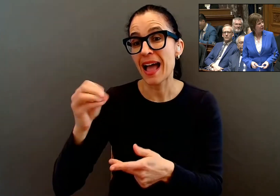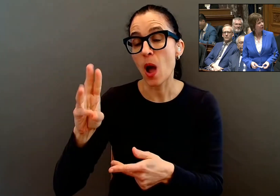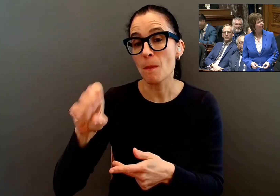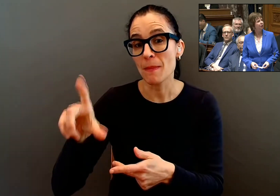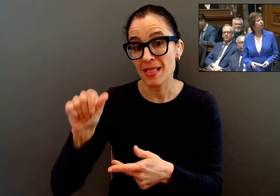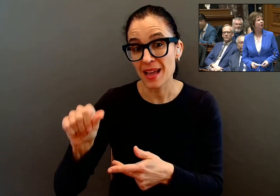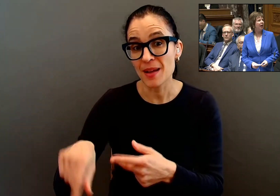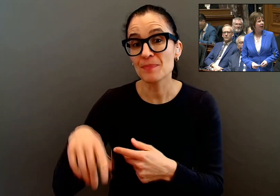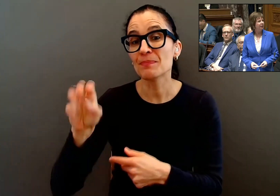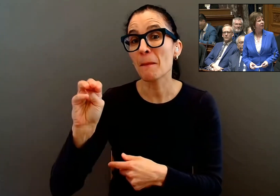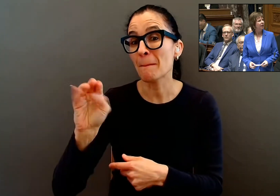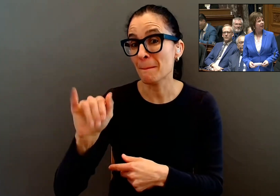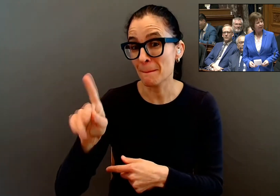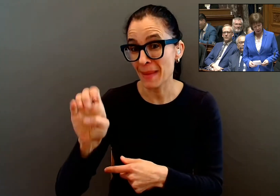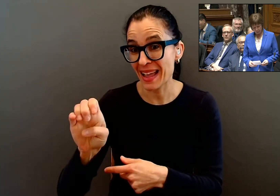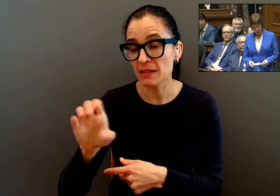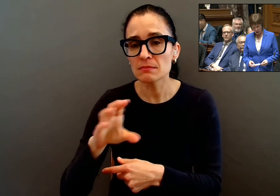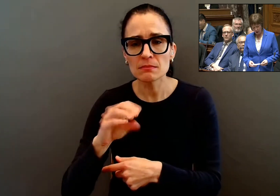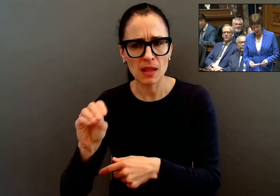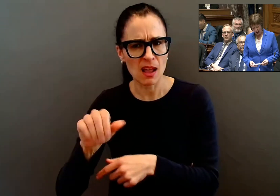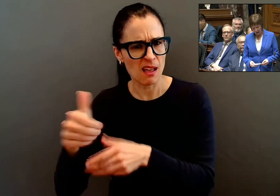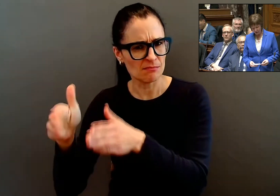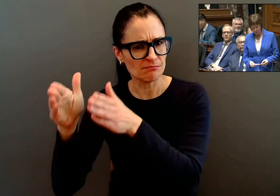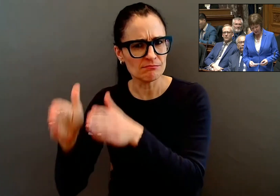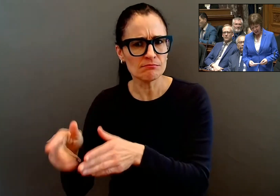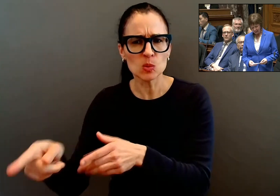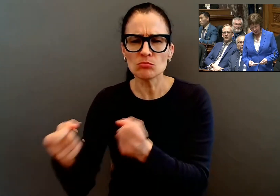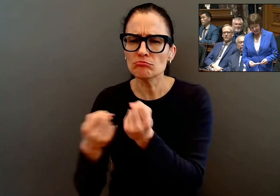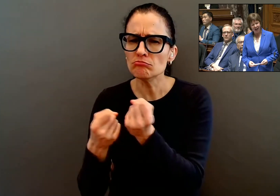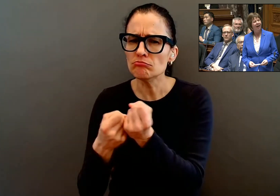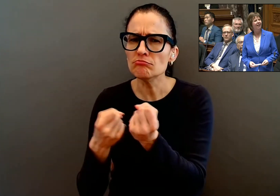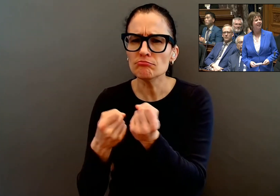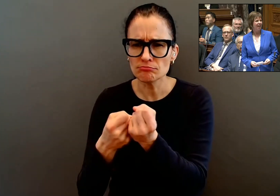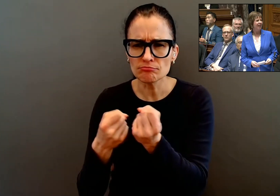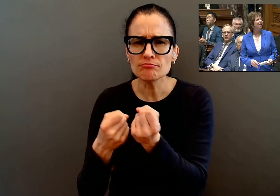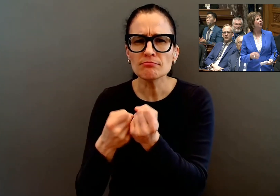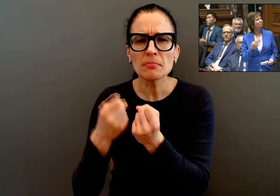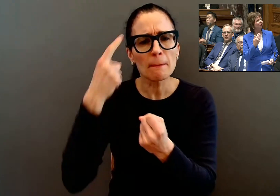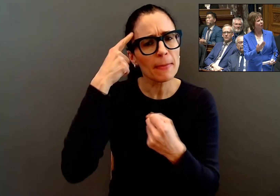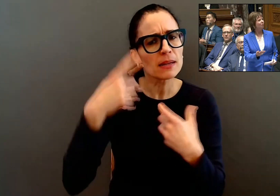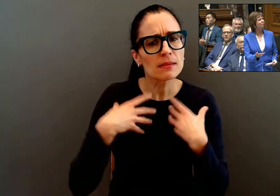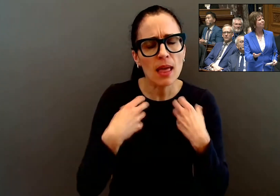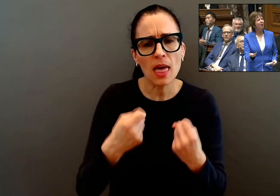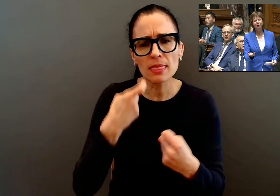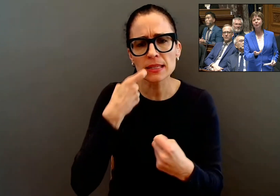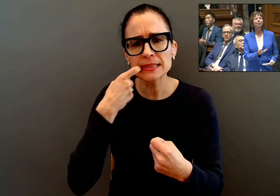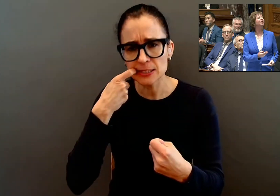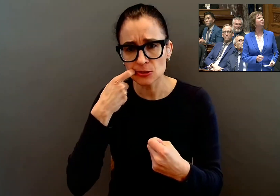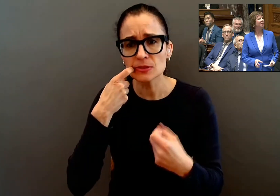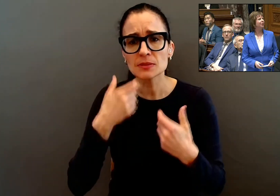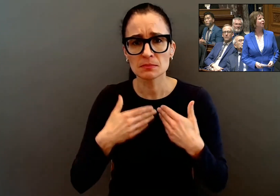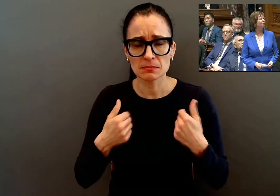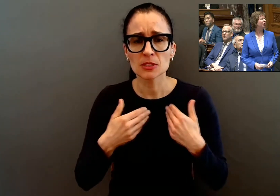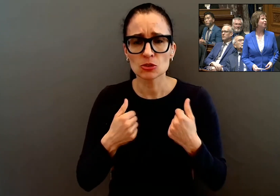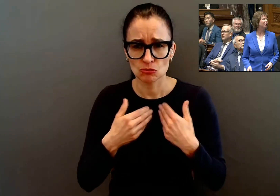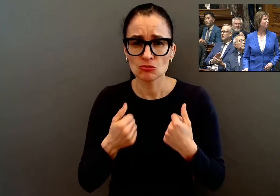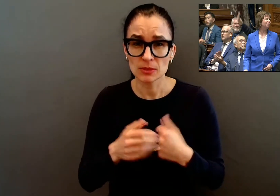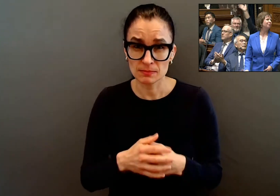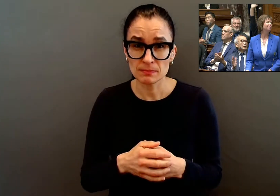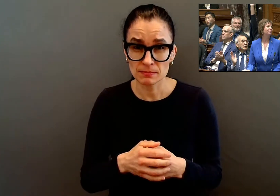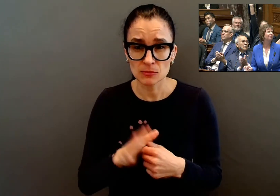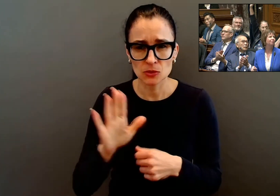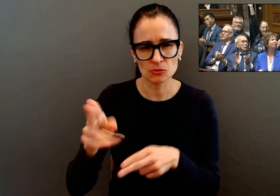health and addictions ministry and SDPR, Igel Kalai Lay. Will the members please make them all very